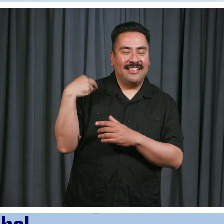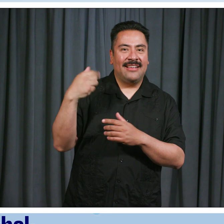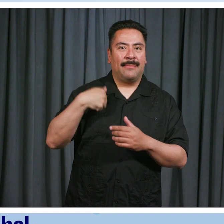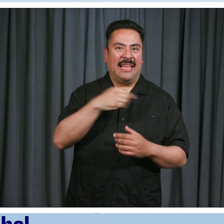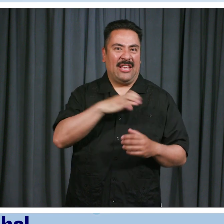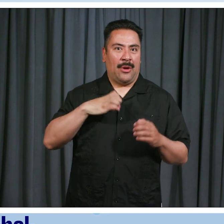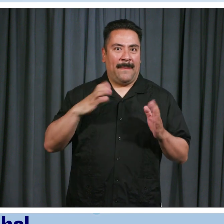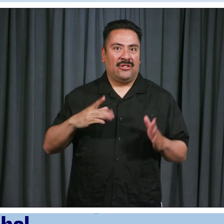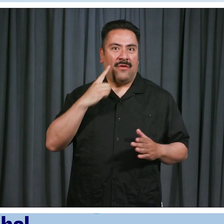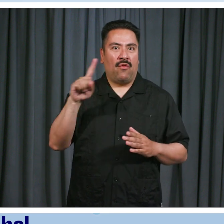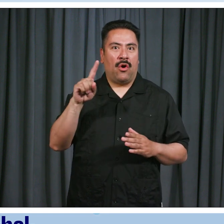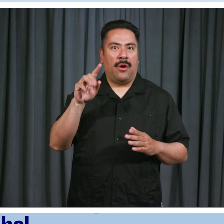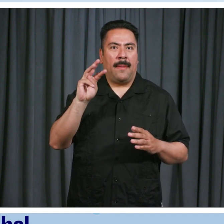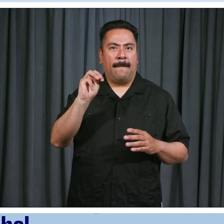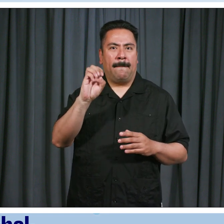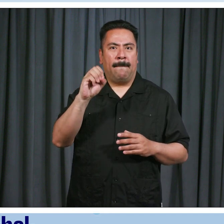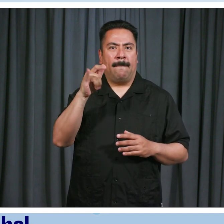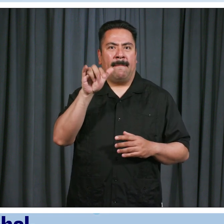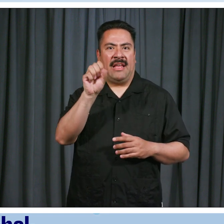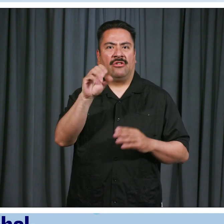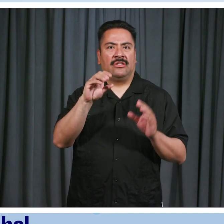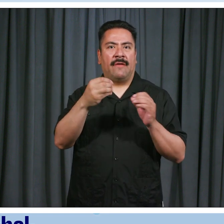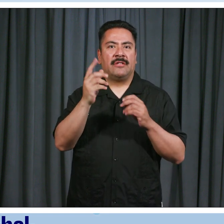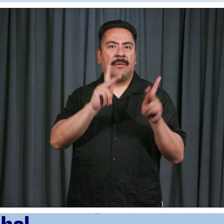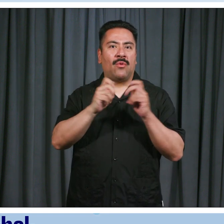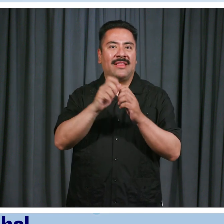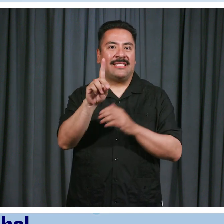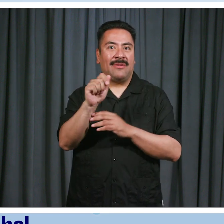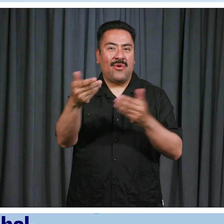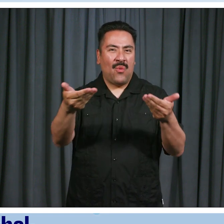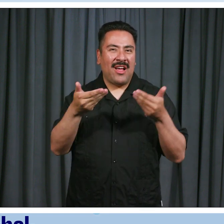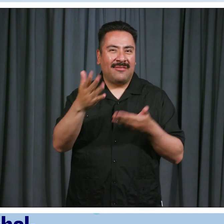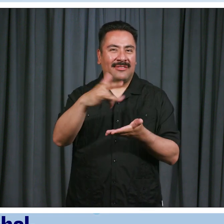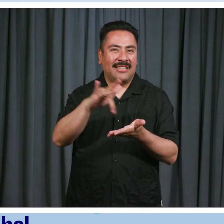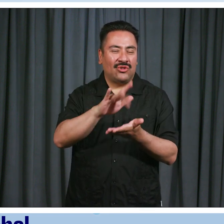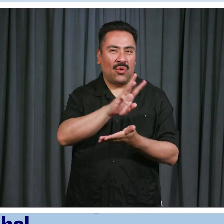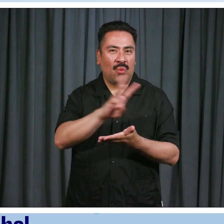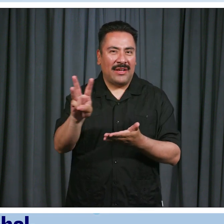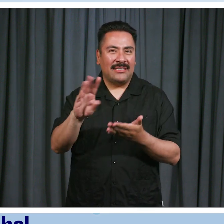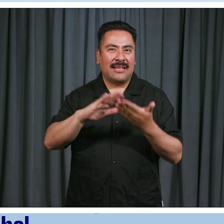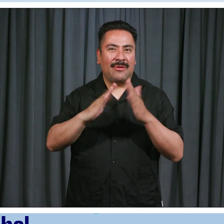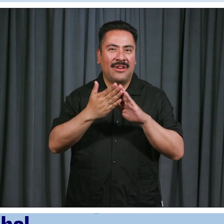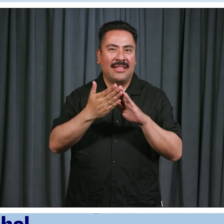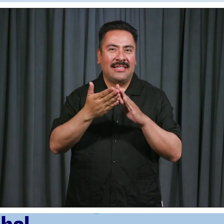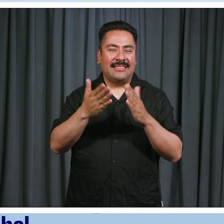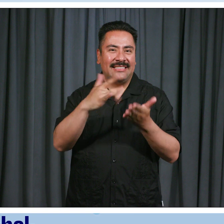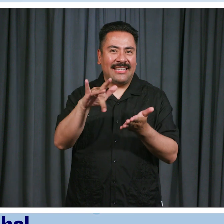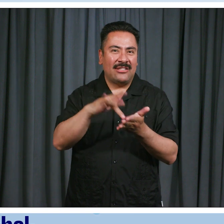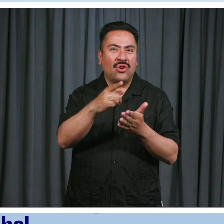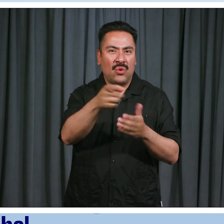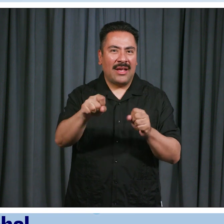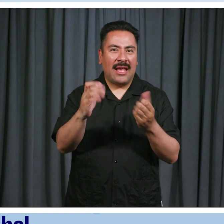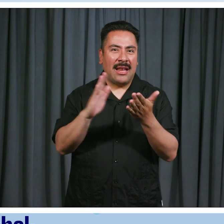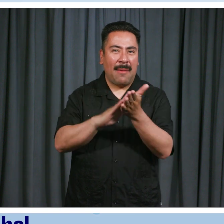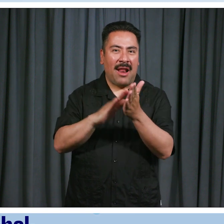Disabilities. Welcome to the Southwest Community Center. You could have that inside.